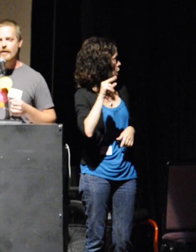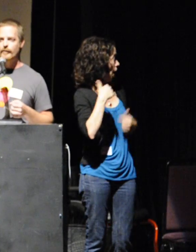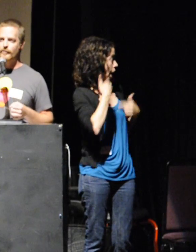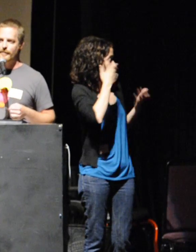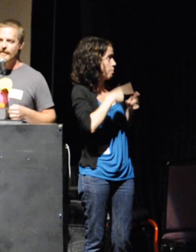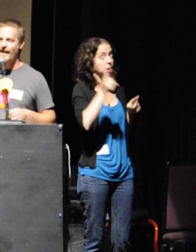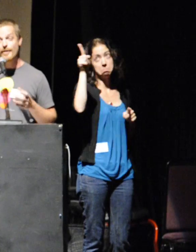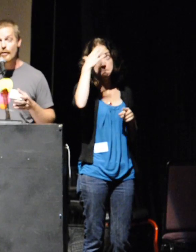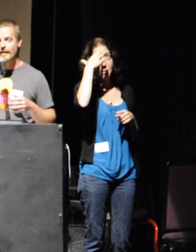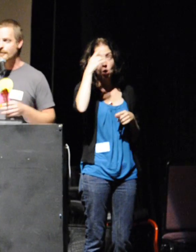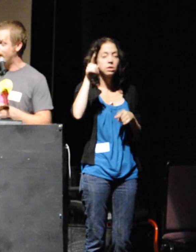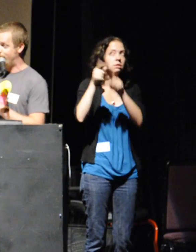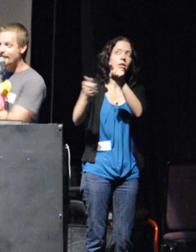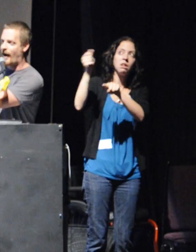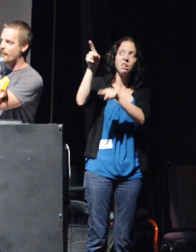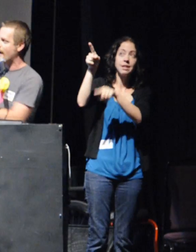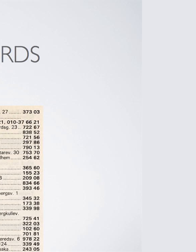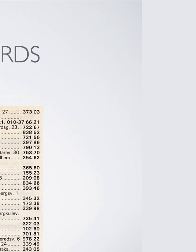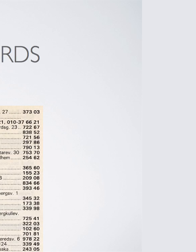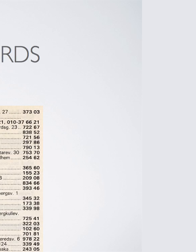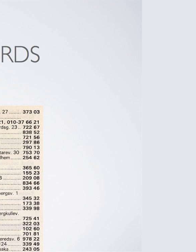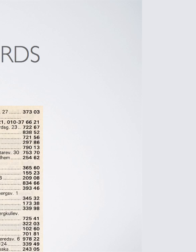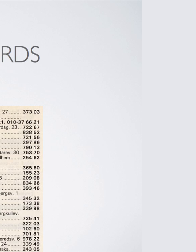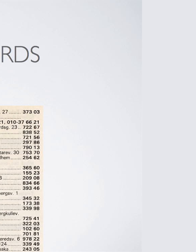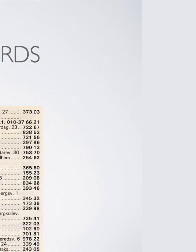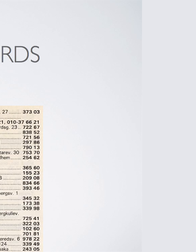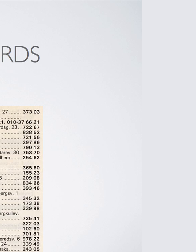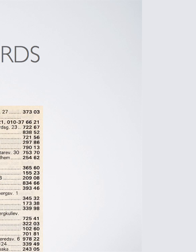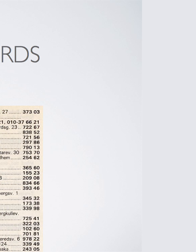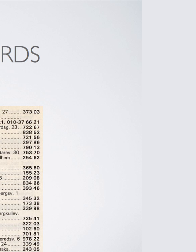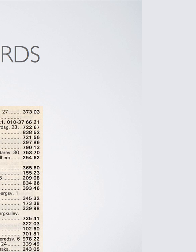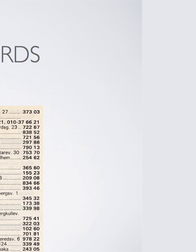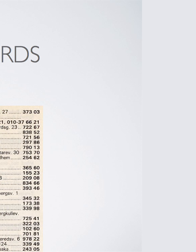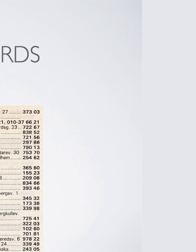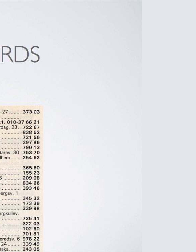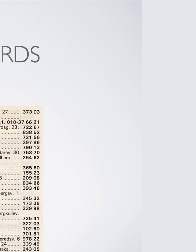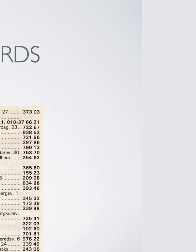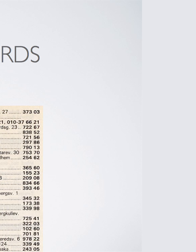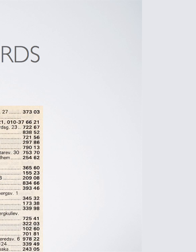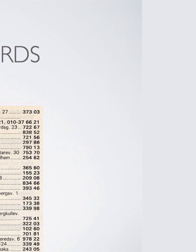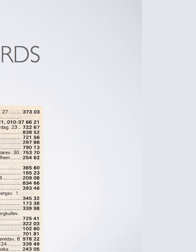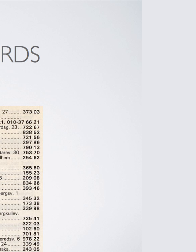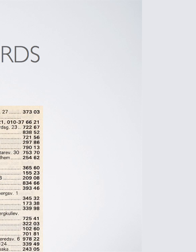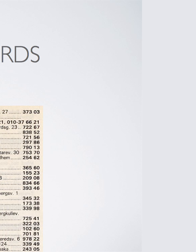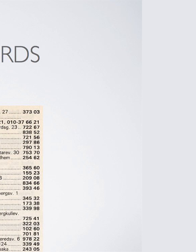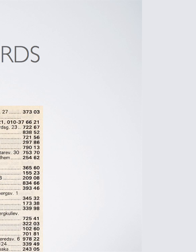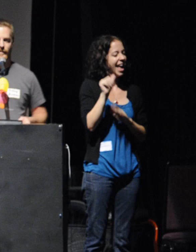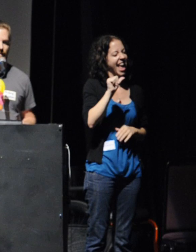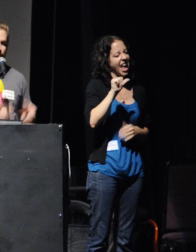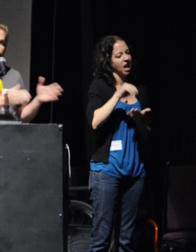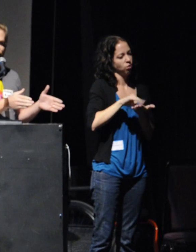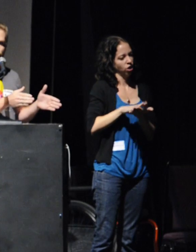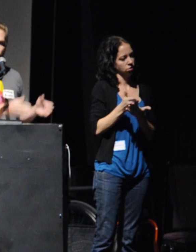might. He goes upstream and says, I don't know who he is, but this guy might. So eventually he finds the record. And the first record he's always going to find is an A record. An A